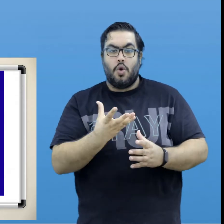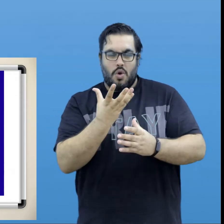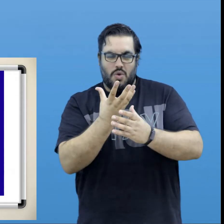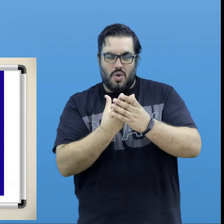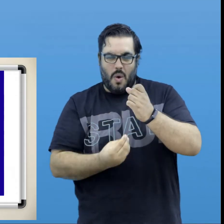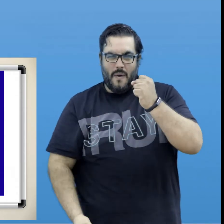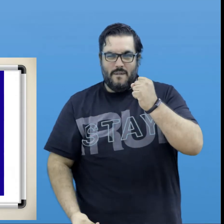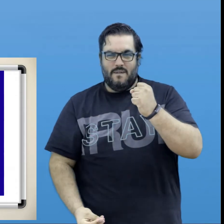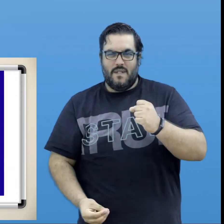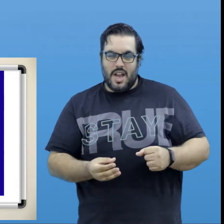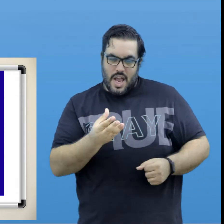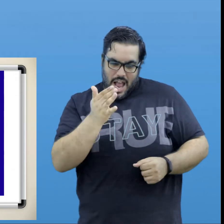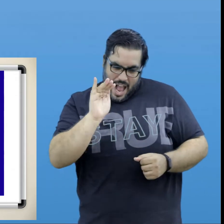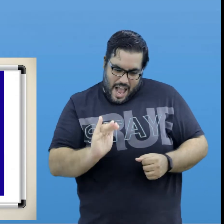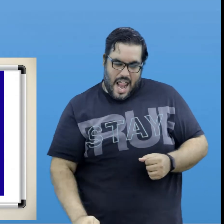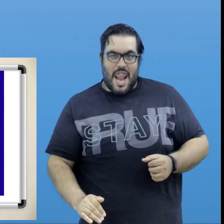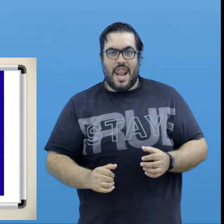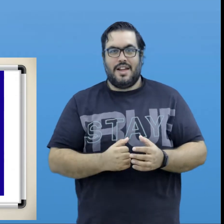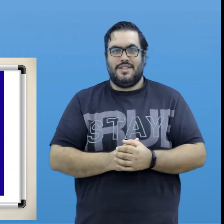a few seconds.